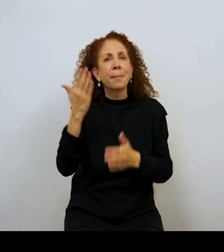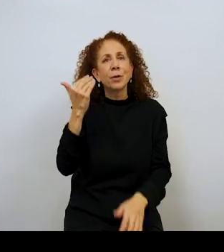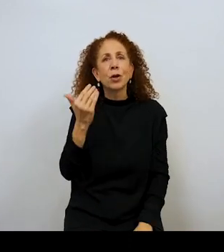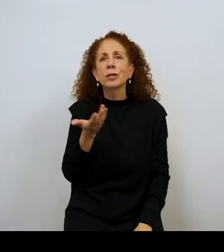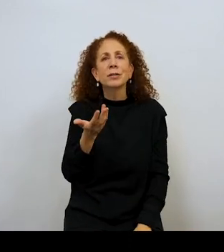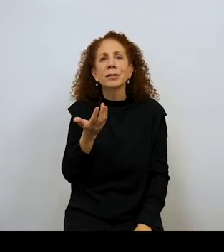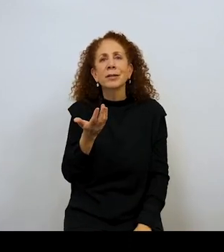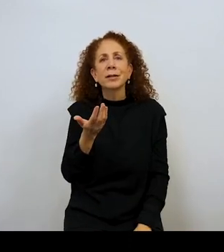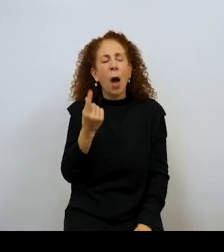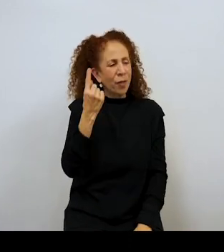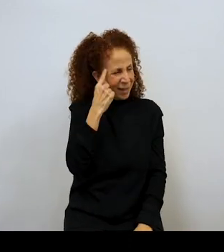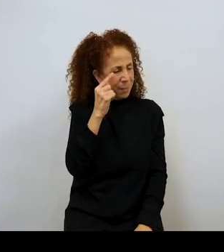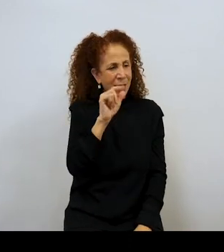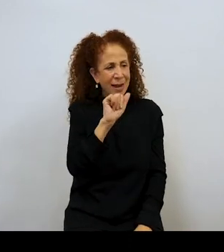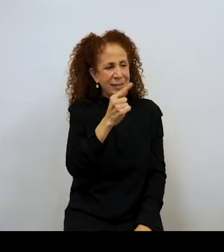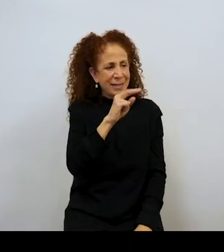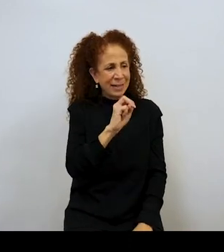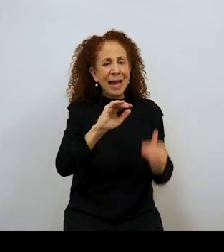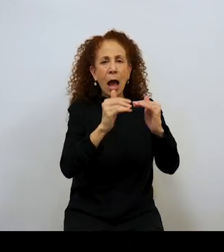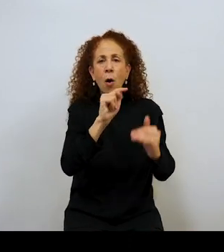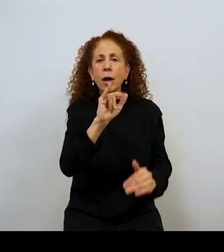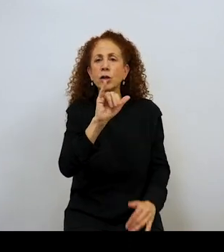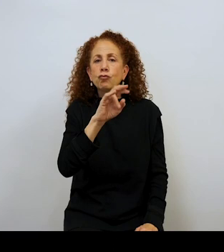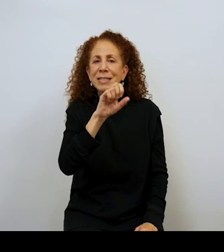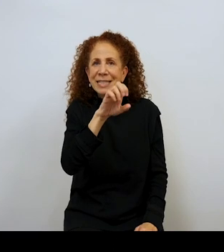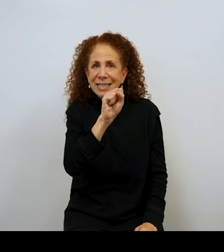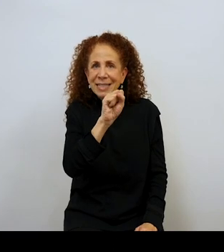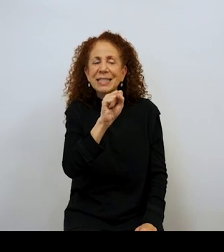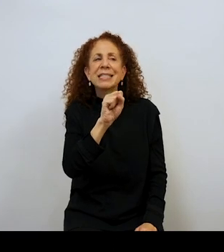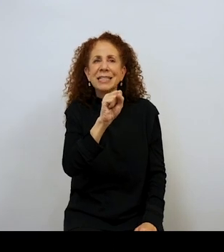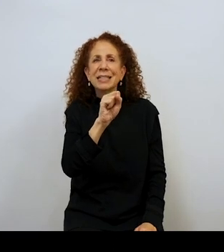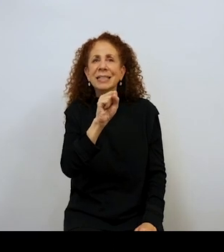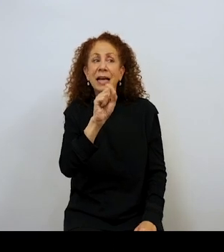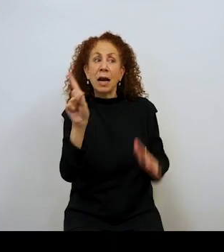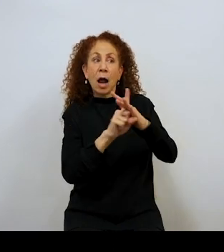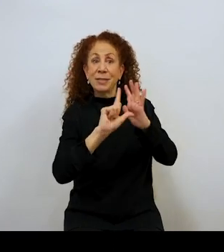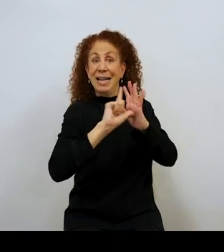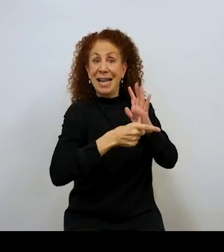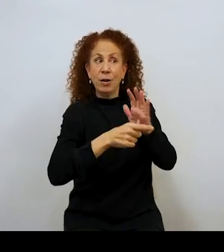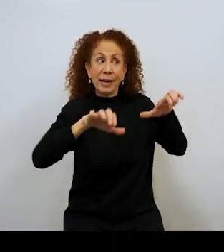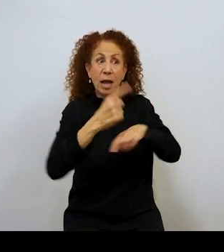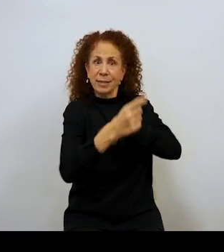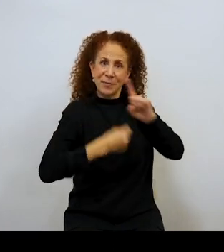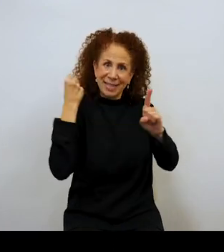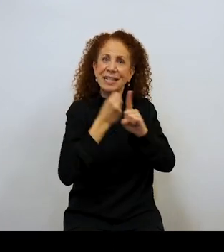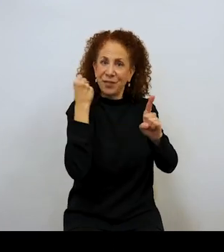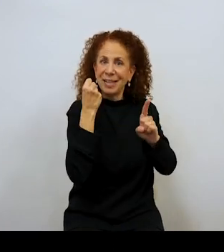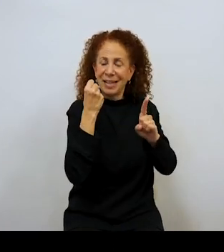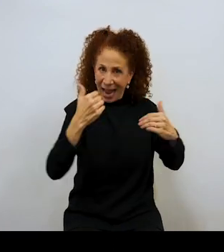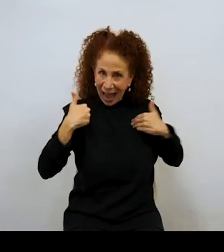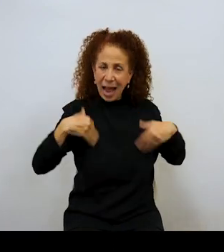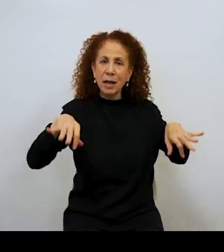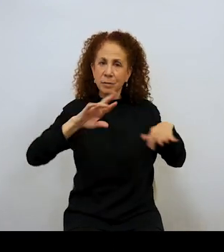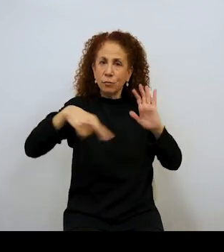seeing Antigone and how Tiresias really comes in that late and does something very significant. You know, has a significant